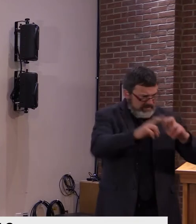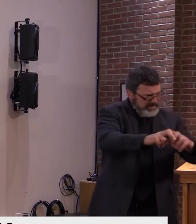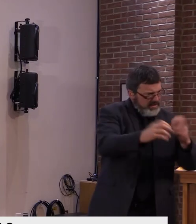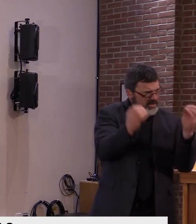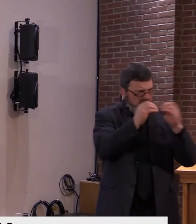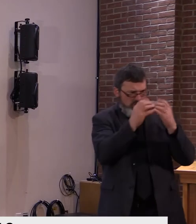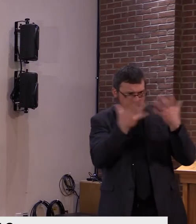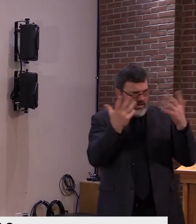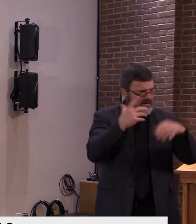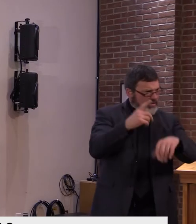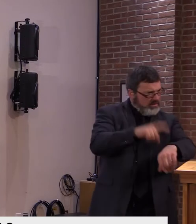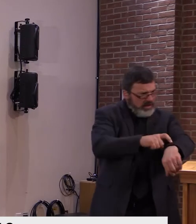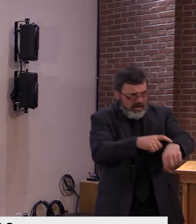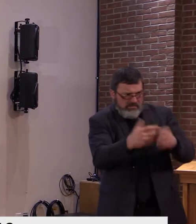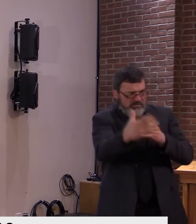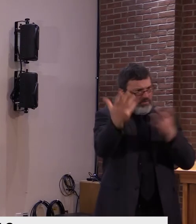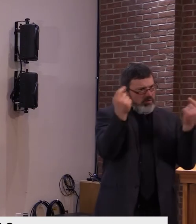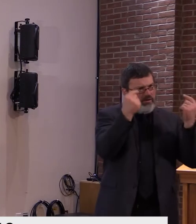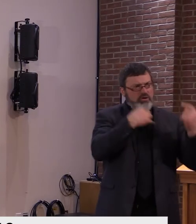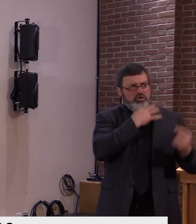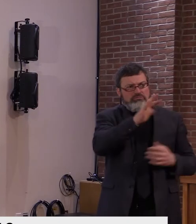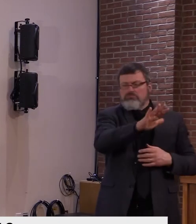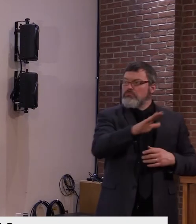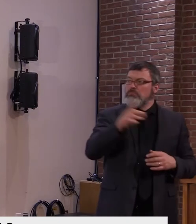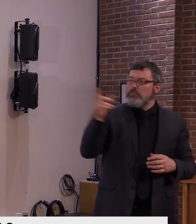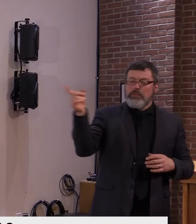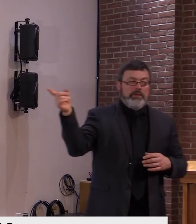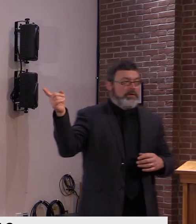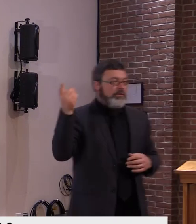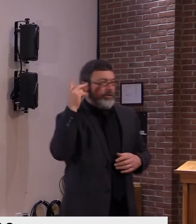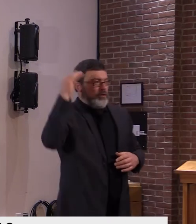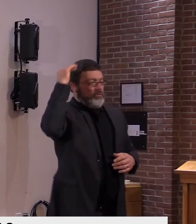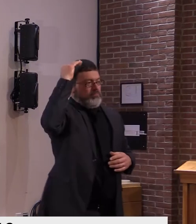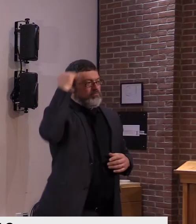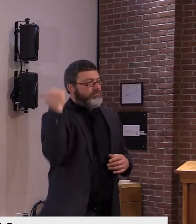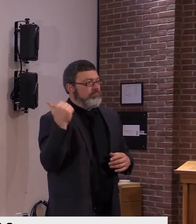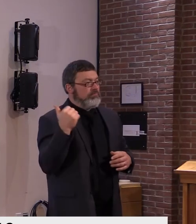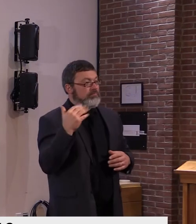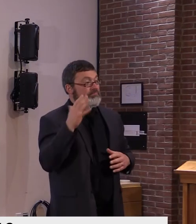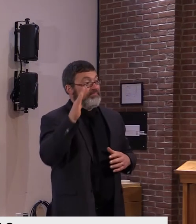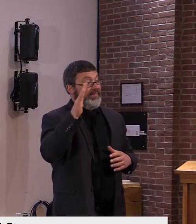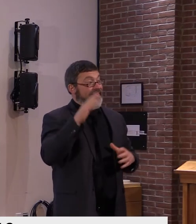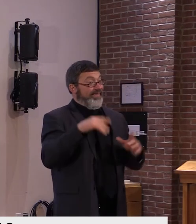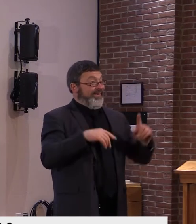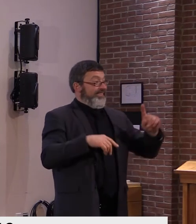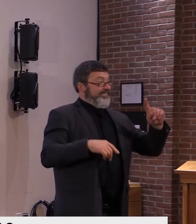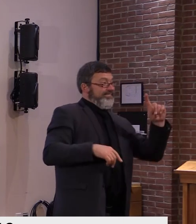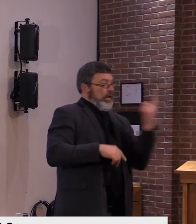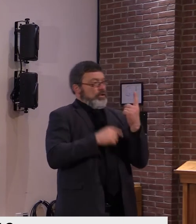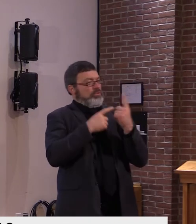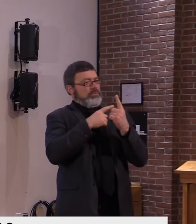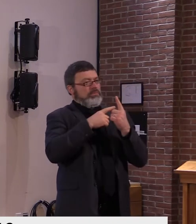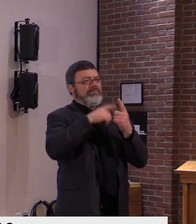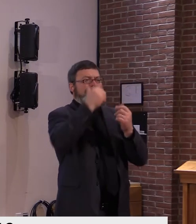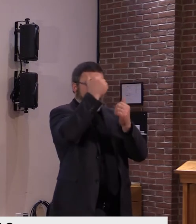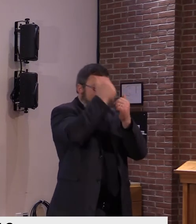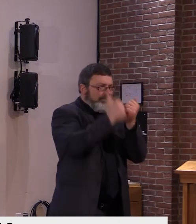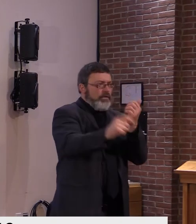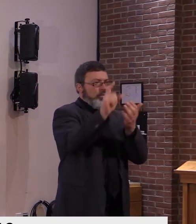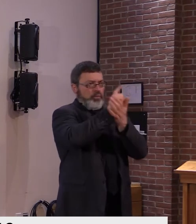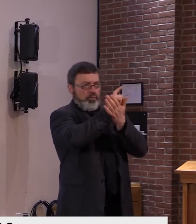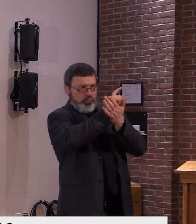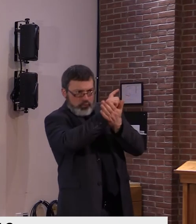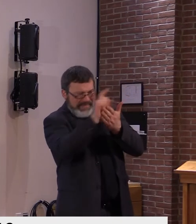all, we want to make sure that at a minimum, weekly testing of all of the staff in these facilities is